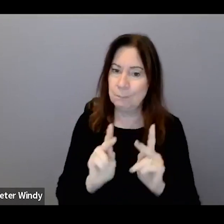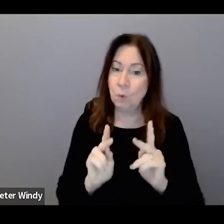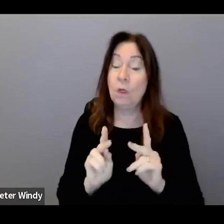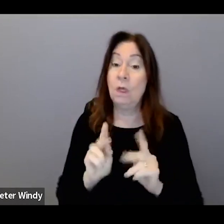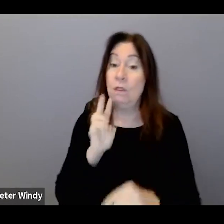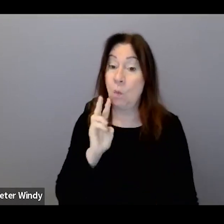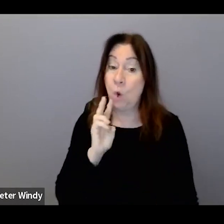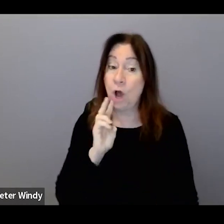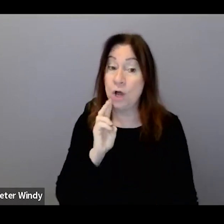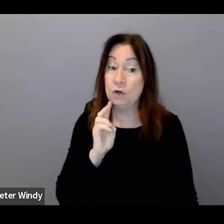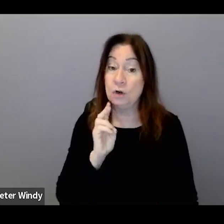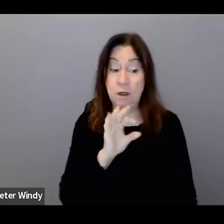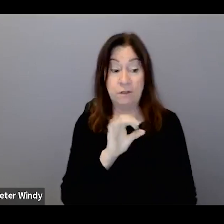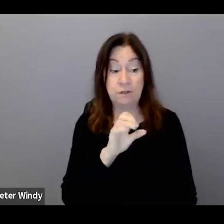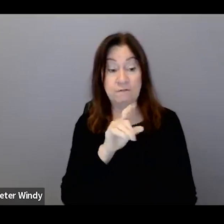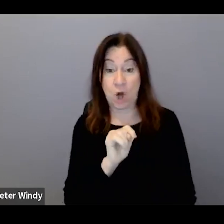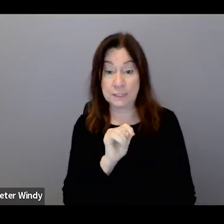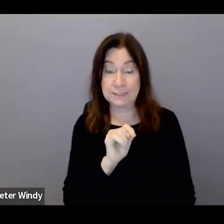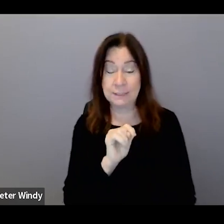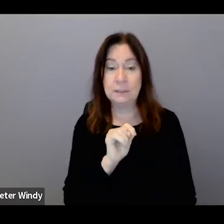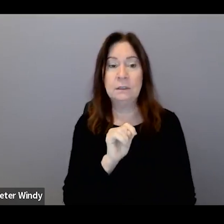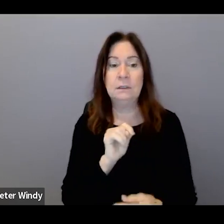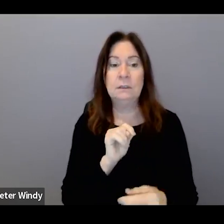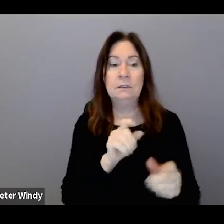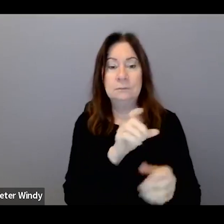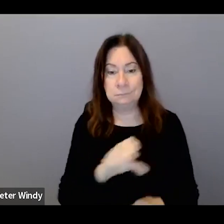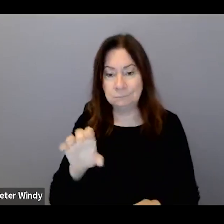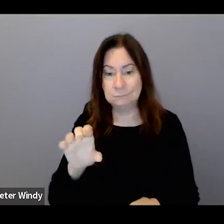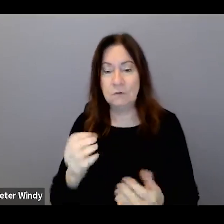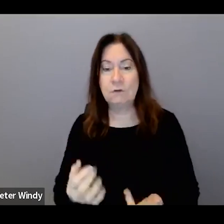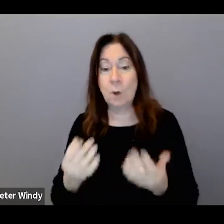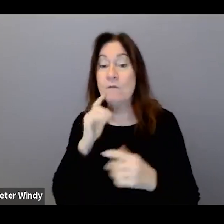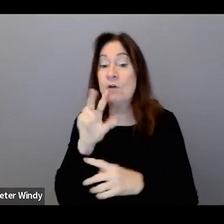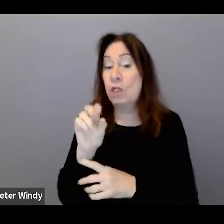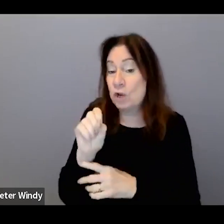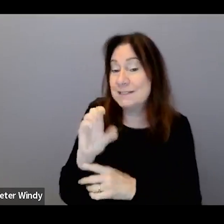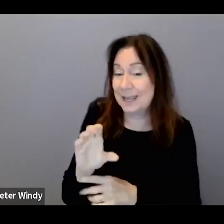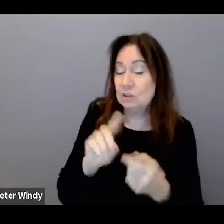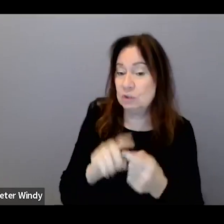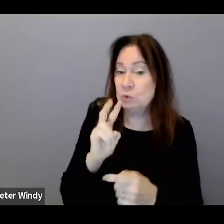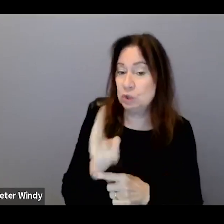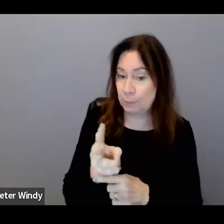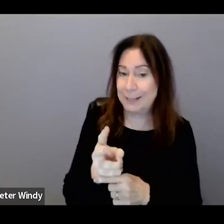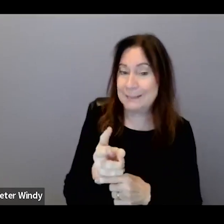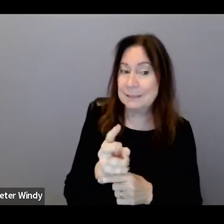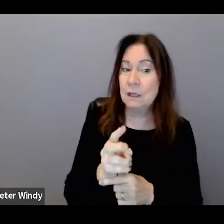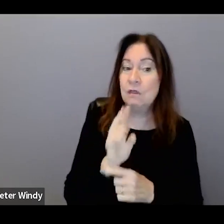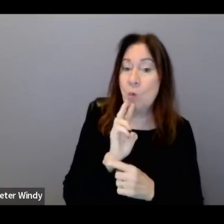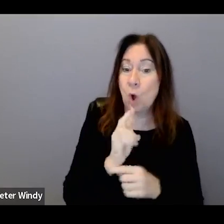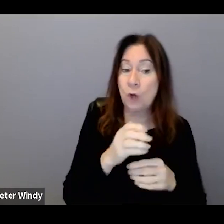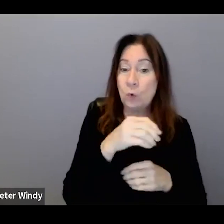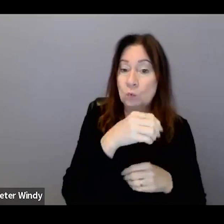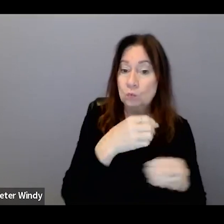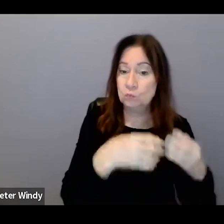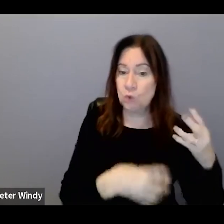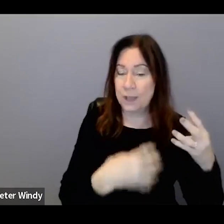water from the faucet you're using to gather water for boiling for 30 seconds to 2 minutes, or when you can feel a